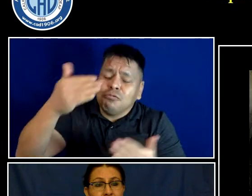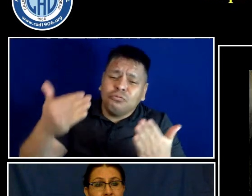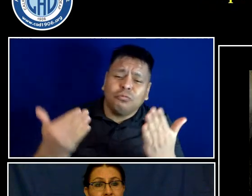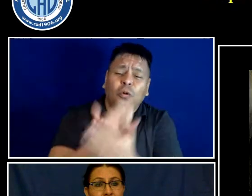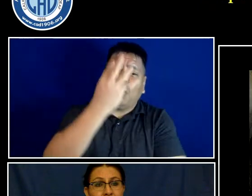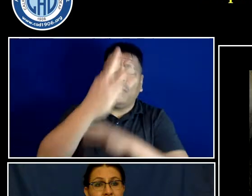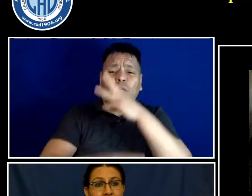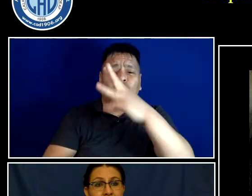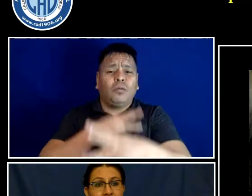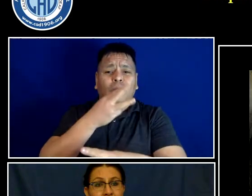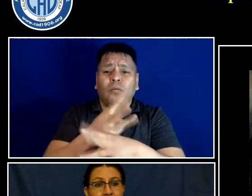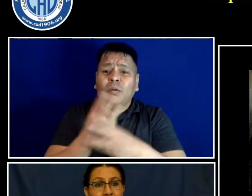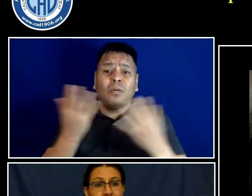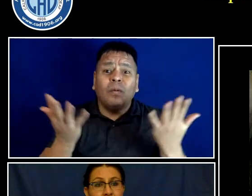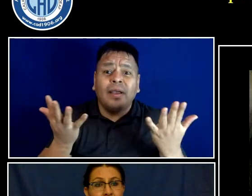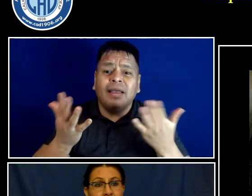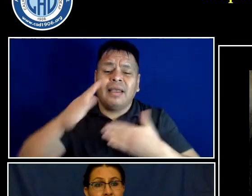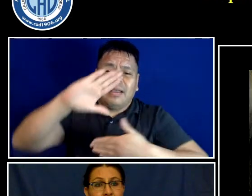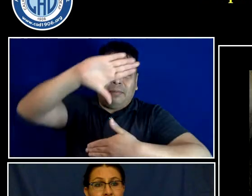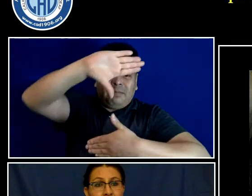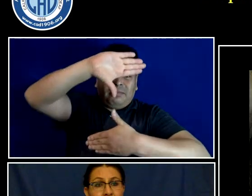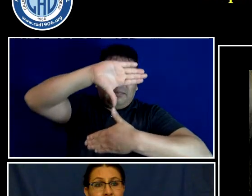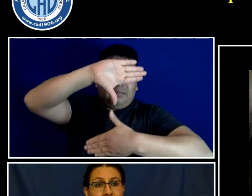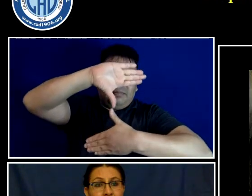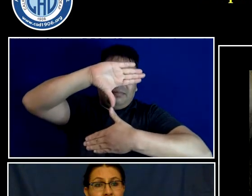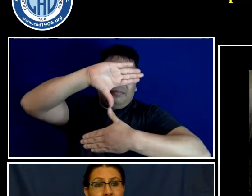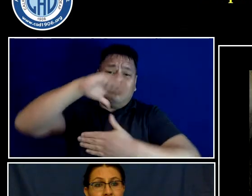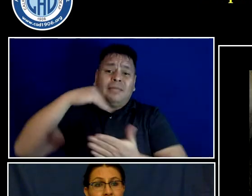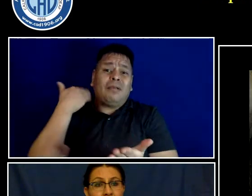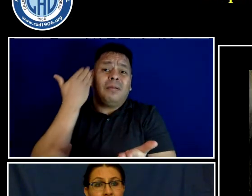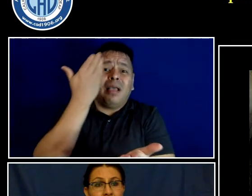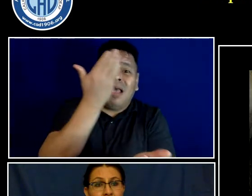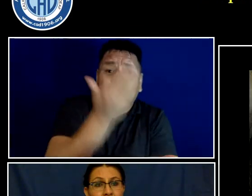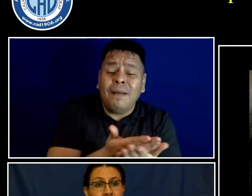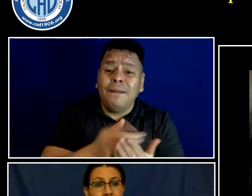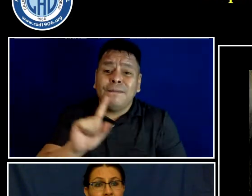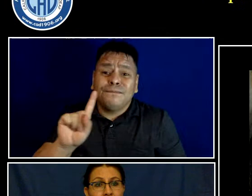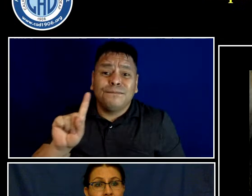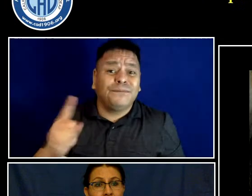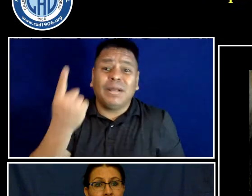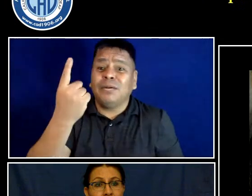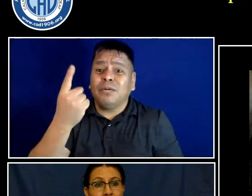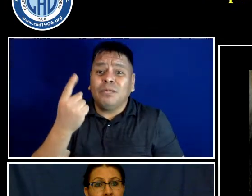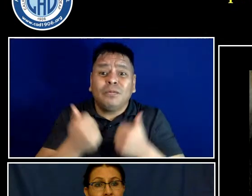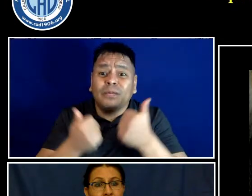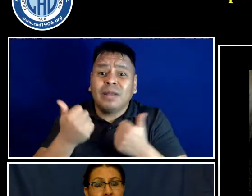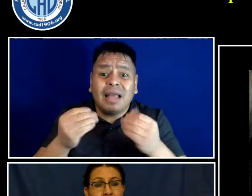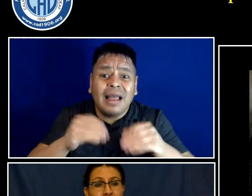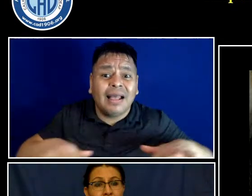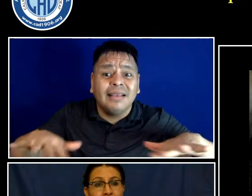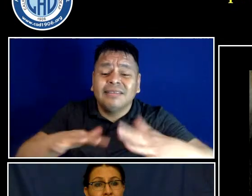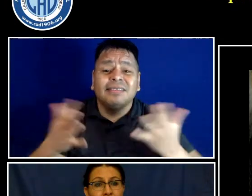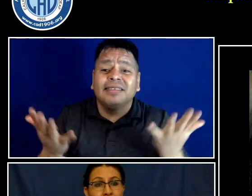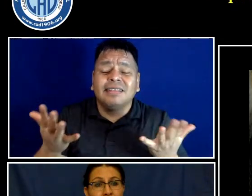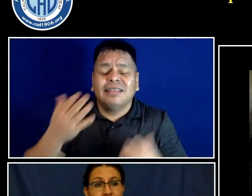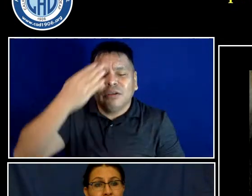Month. Now, Christopher Columbus is a person who sailed across the Atlantic and found the New